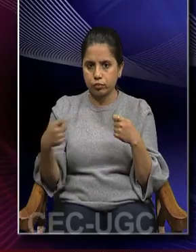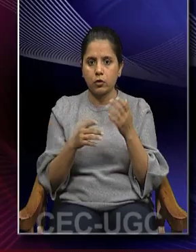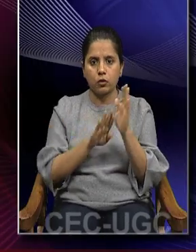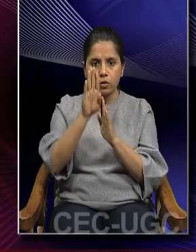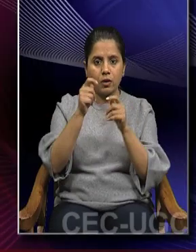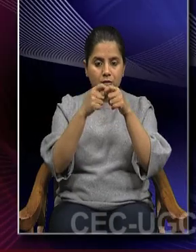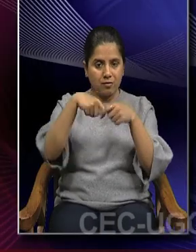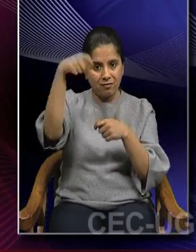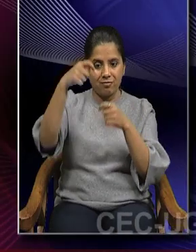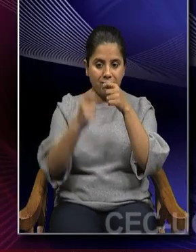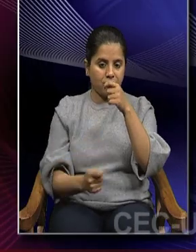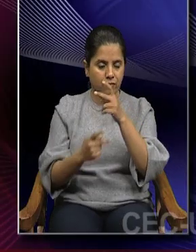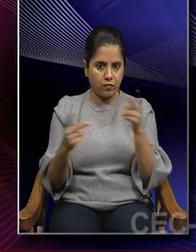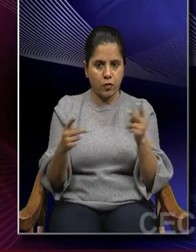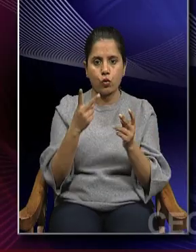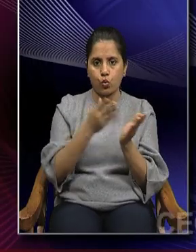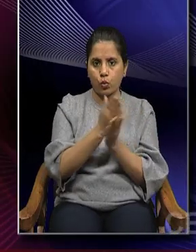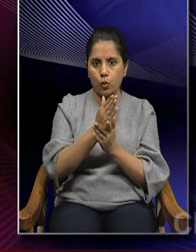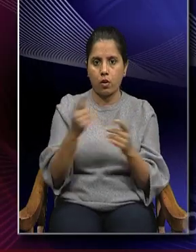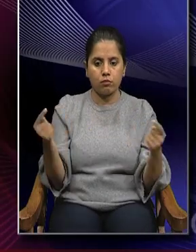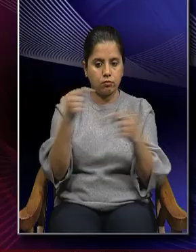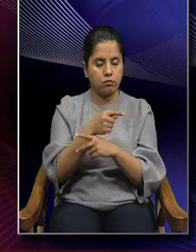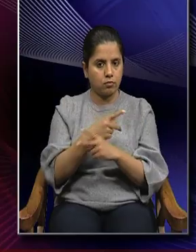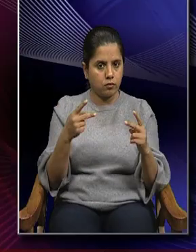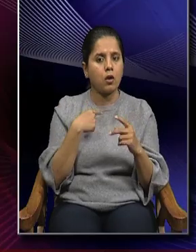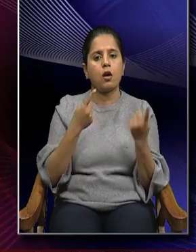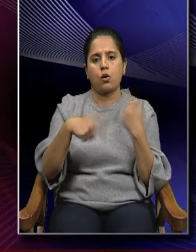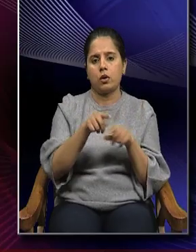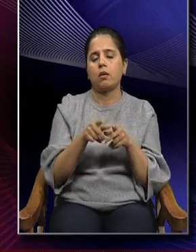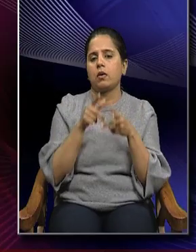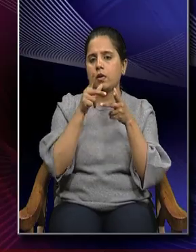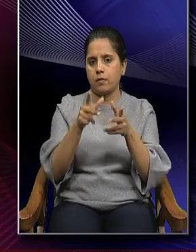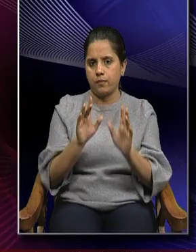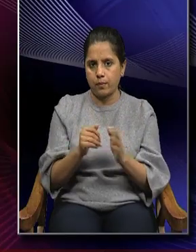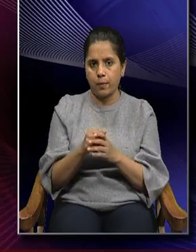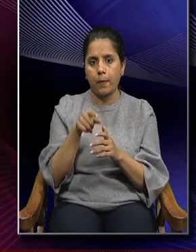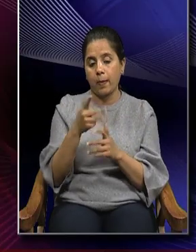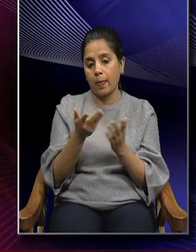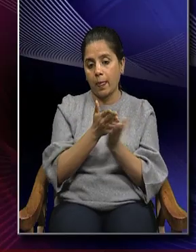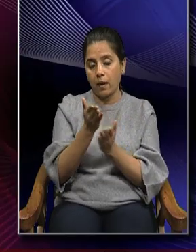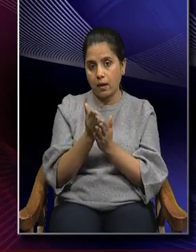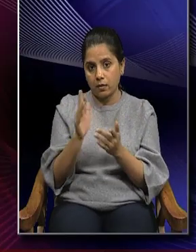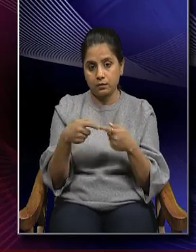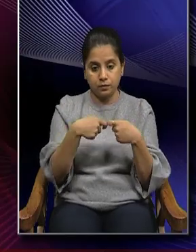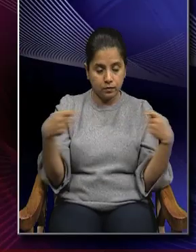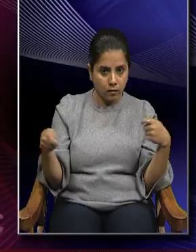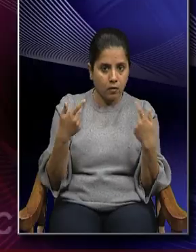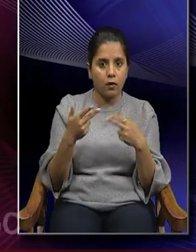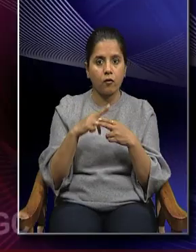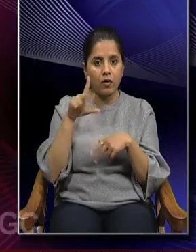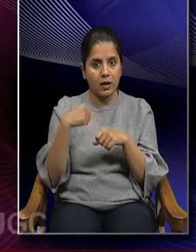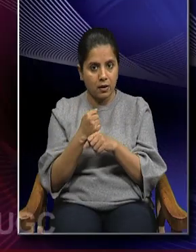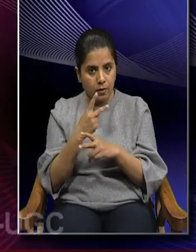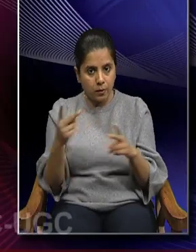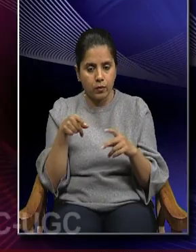downward stretching or two-way stretching, that also I will tell you. So, it can either be stretching, filling or at times there